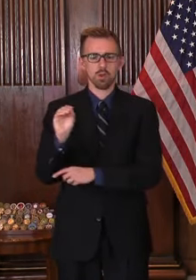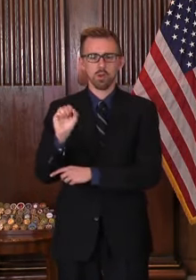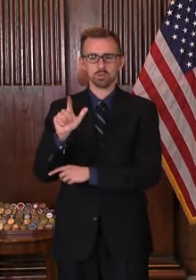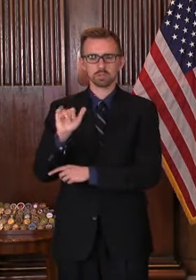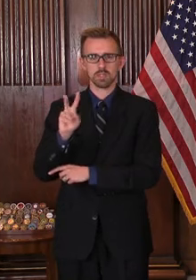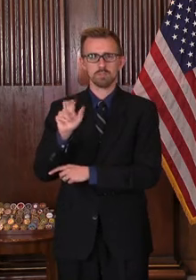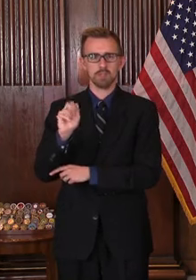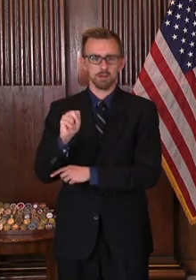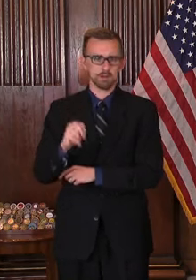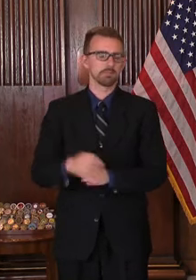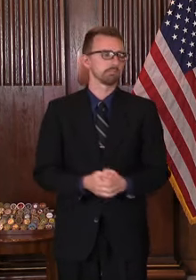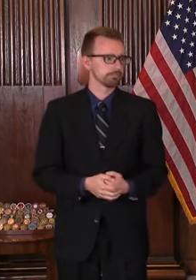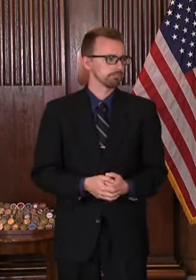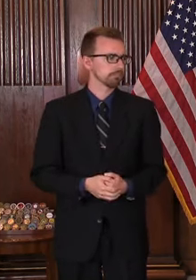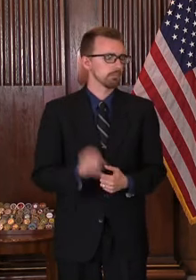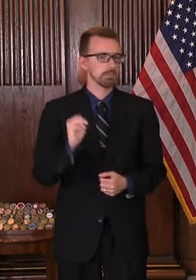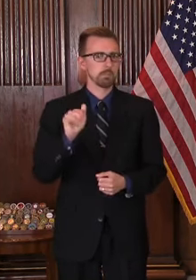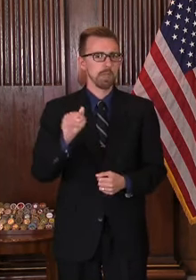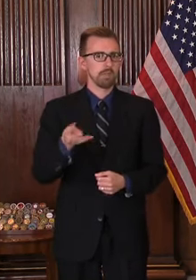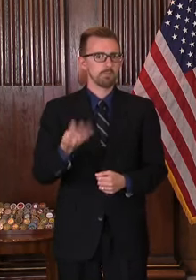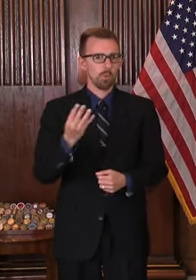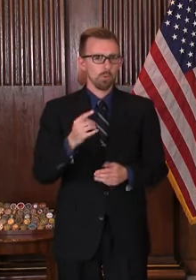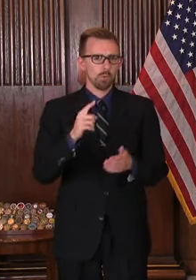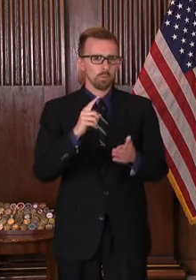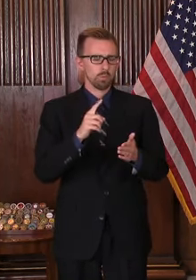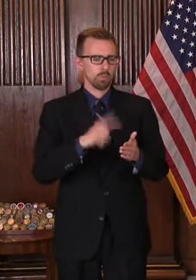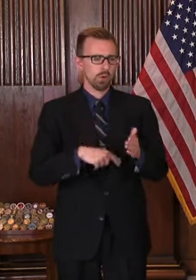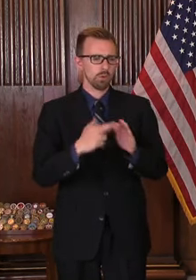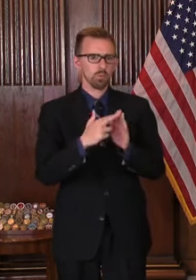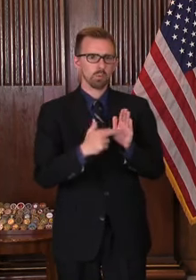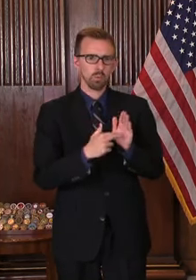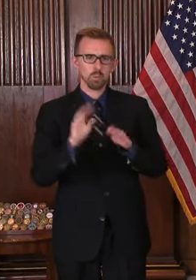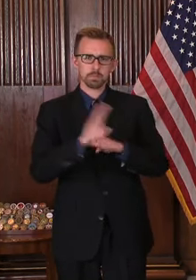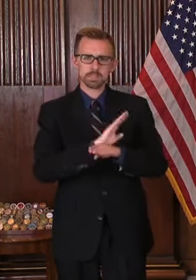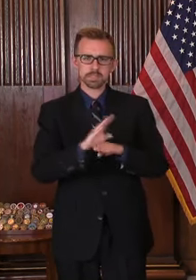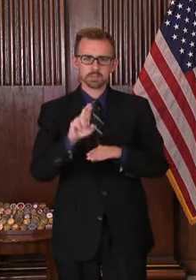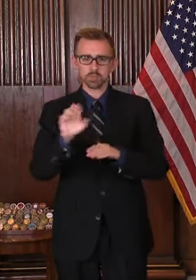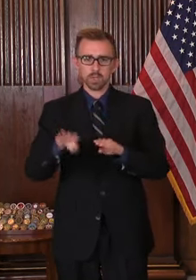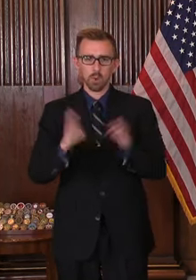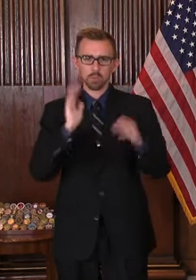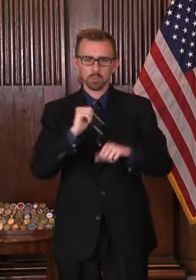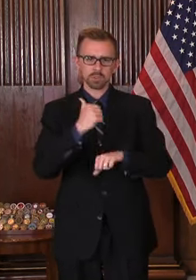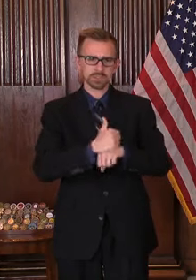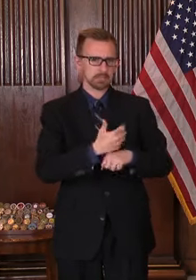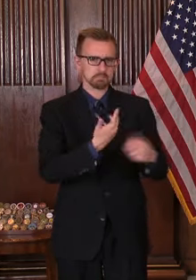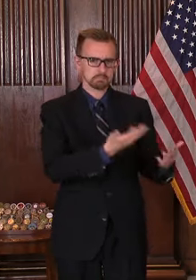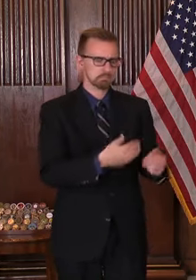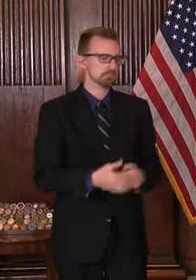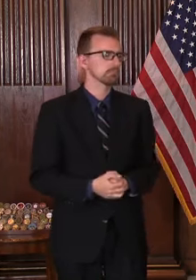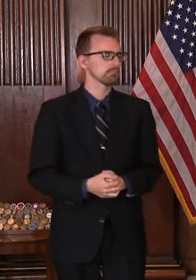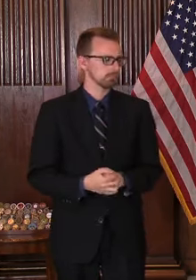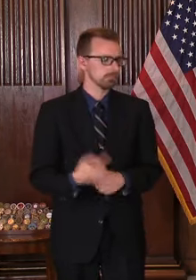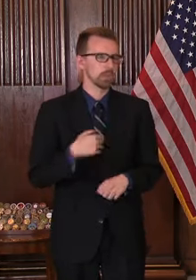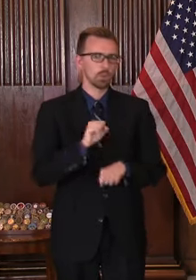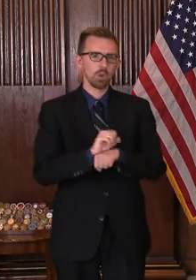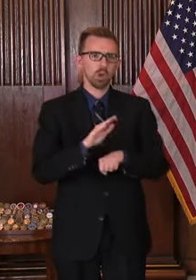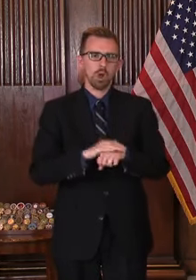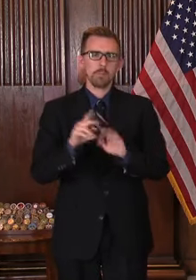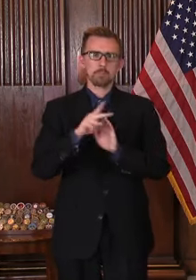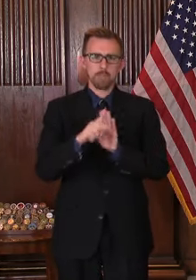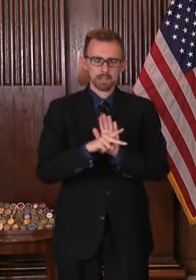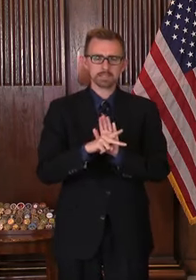KMOV. On May 4th, what limitations on which business can reopen will be in place? We're working on the policy and the guidelines